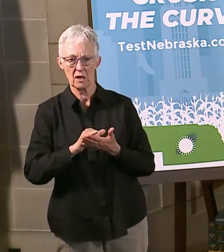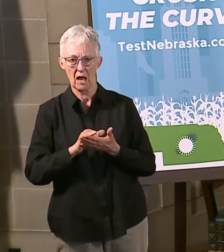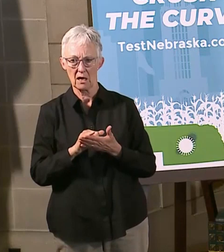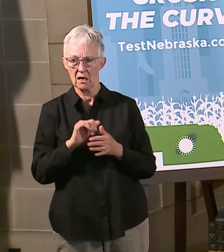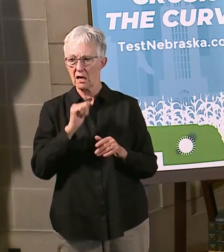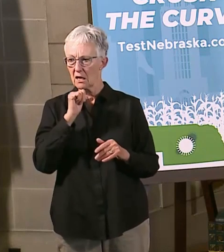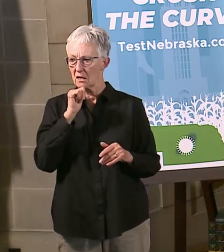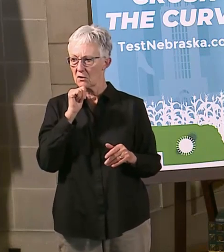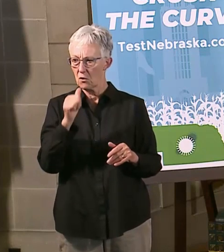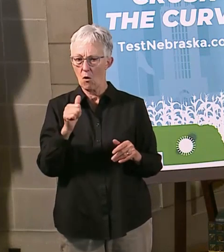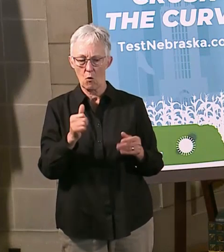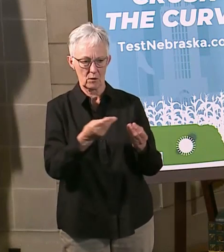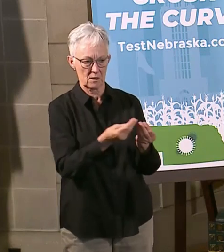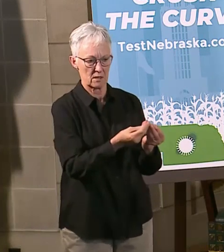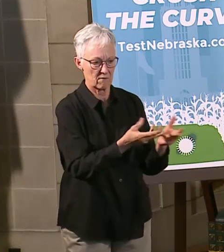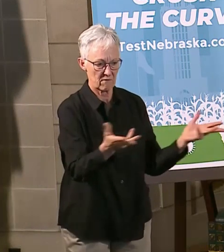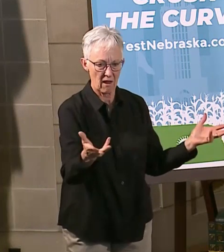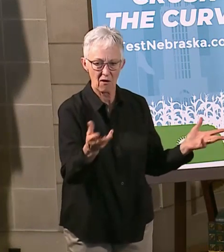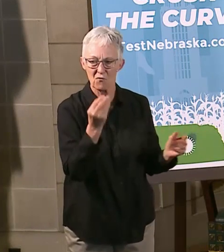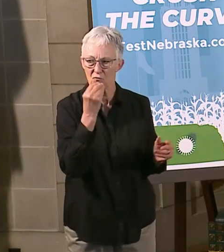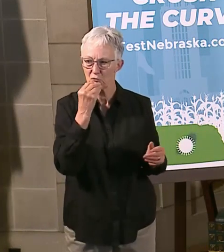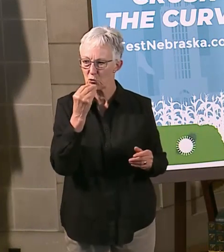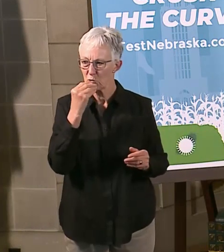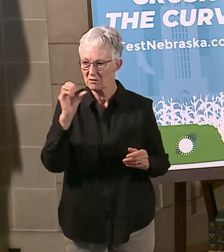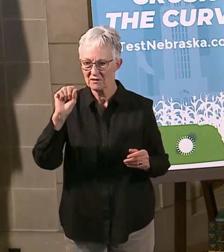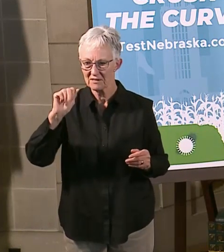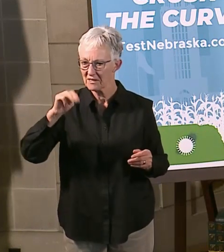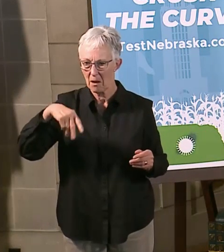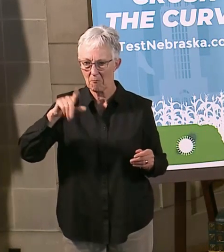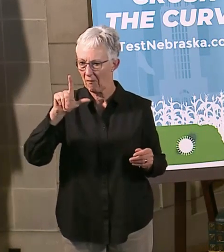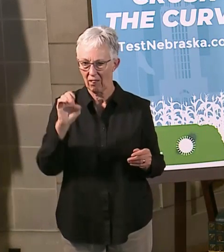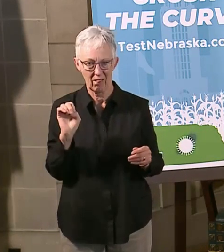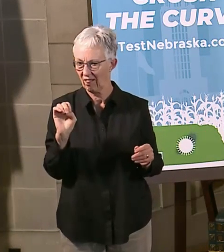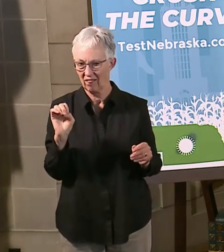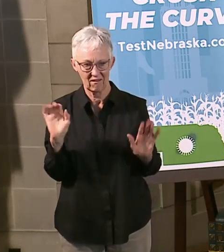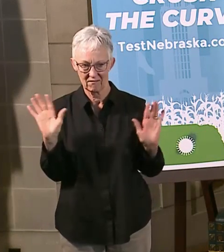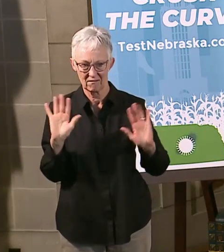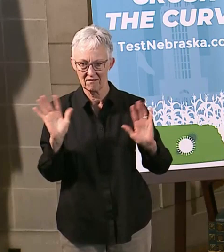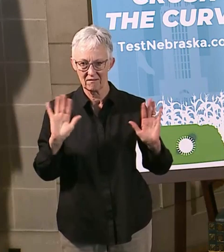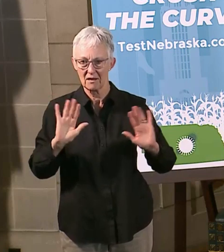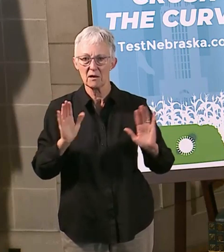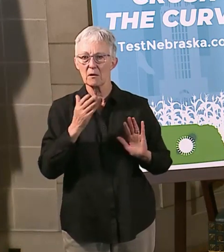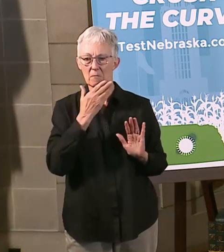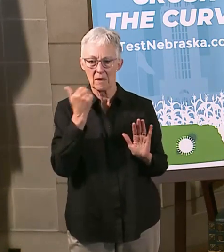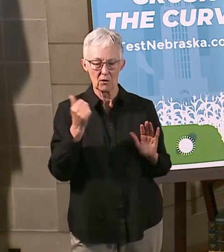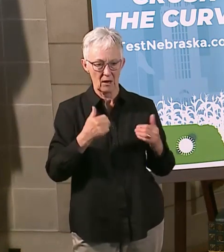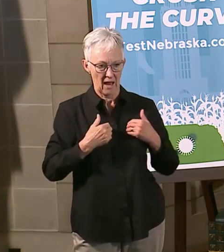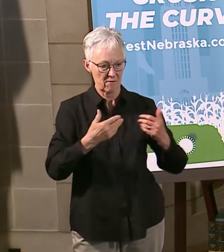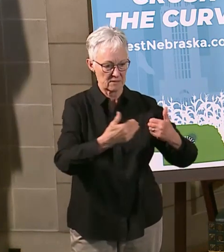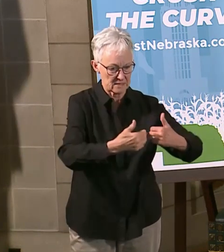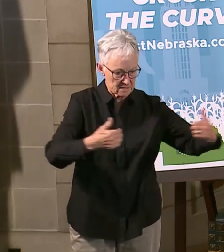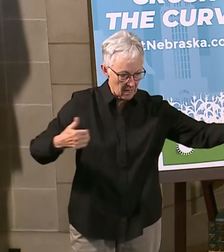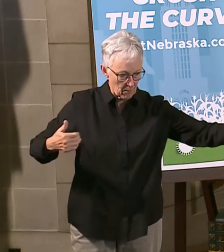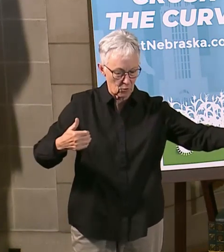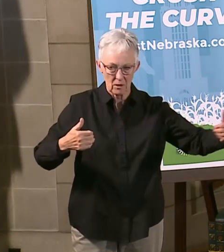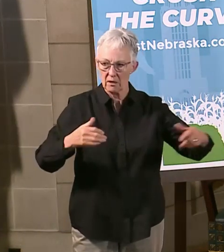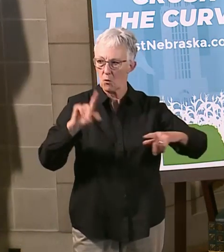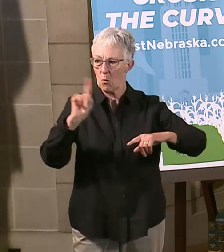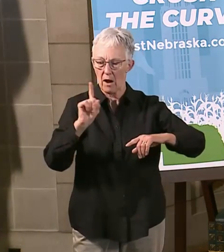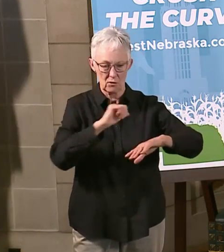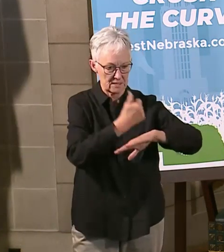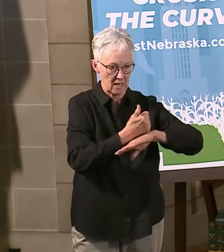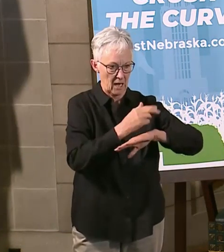to not hand out samples of food during the COVID-19 response, to give more space, to have sanitizers out in the area where the